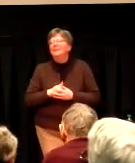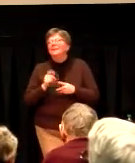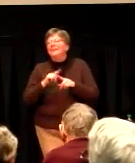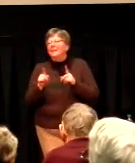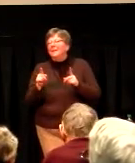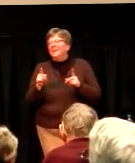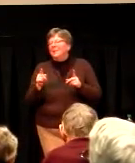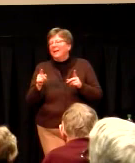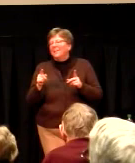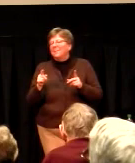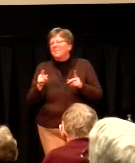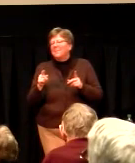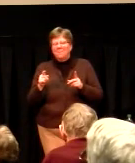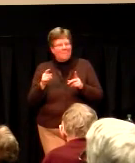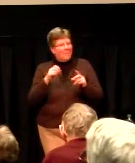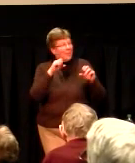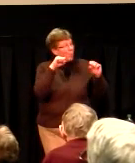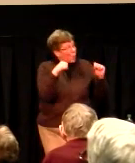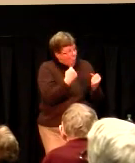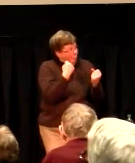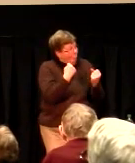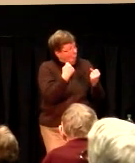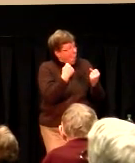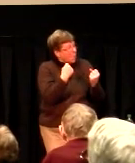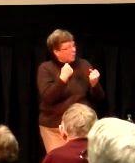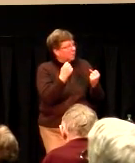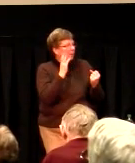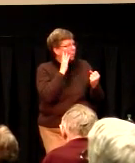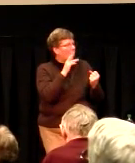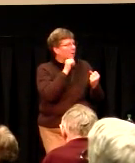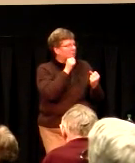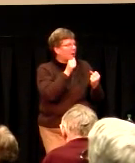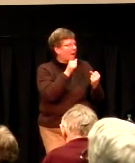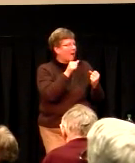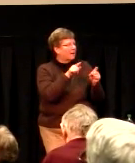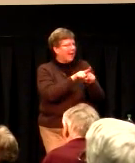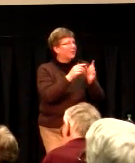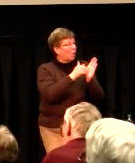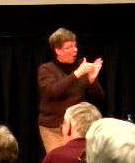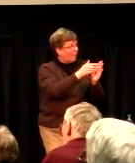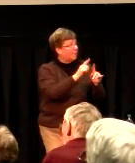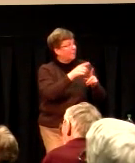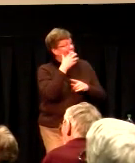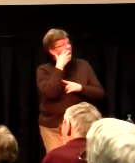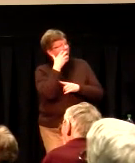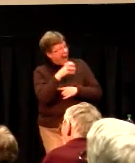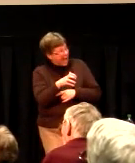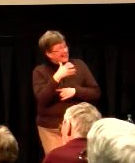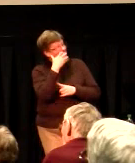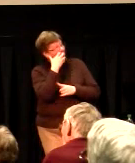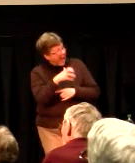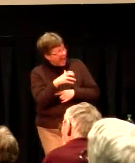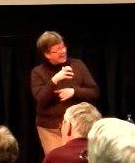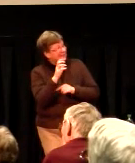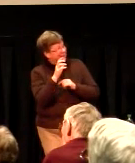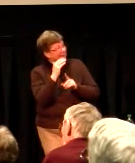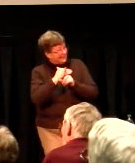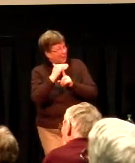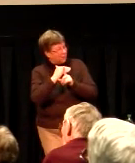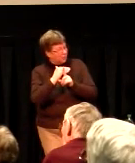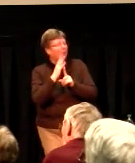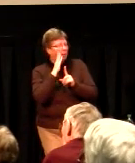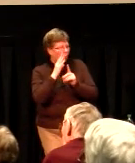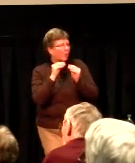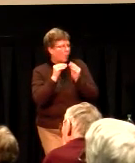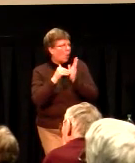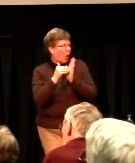But so the cold will not be as often, but the hots will be hots